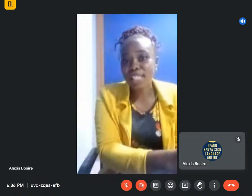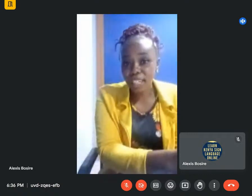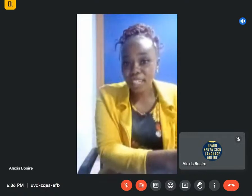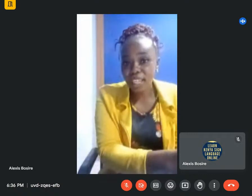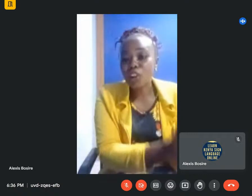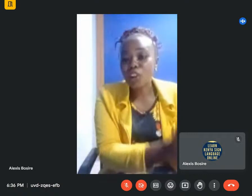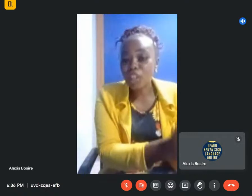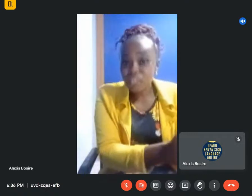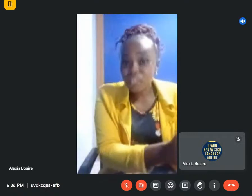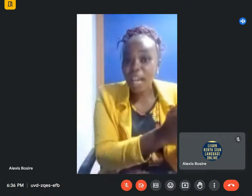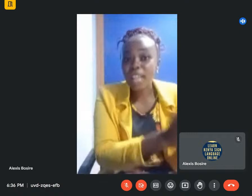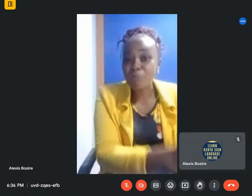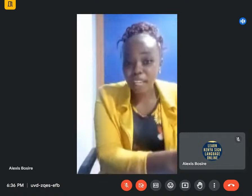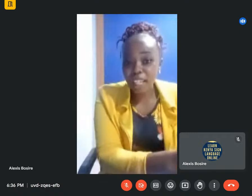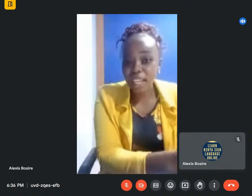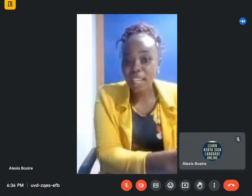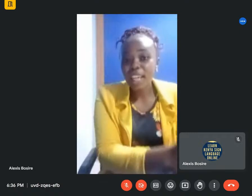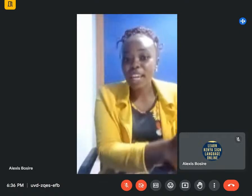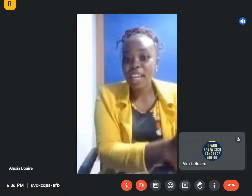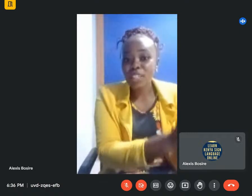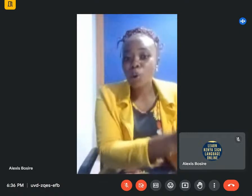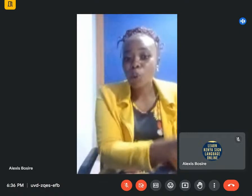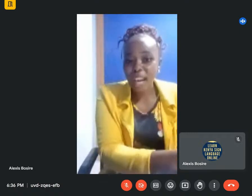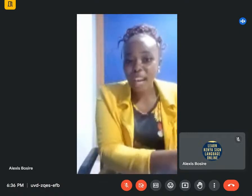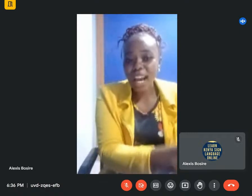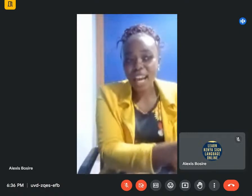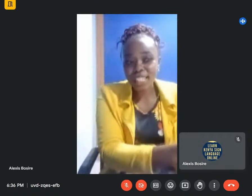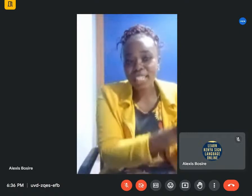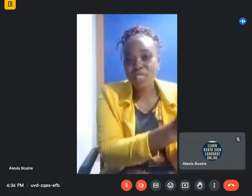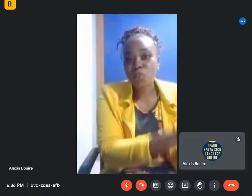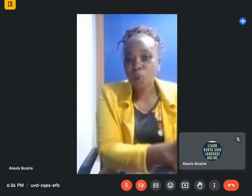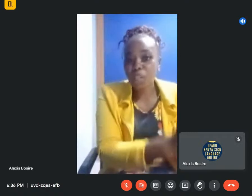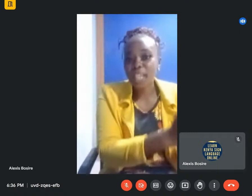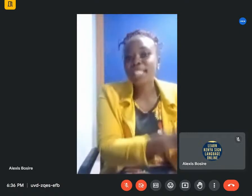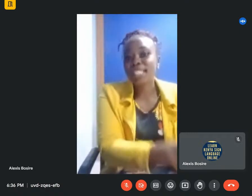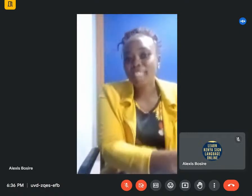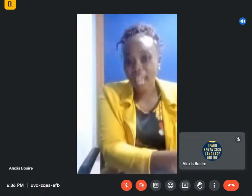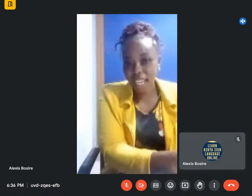signed, not finger spelling. Each word has its own sign.